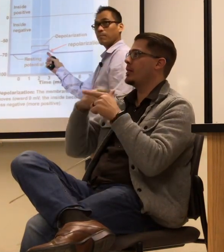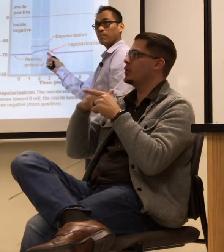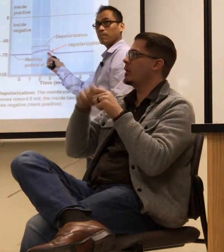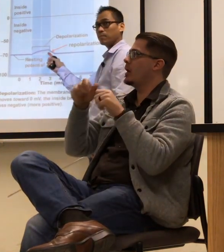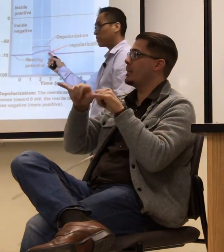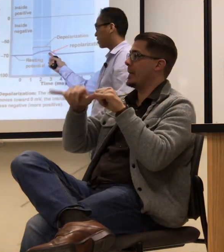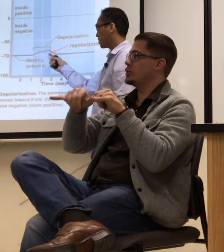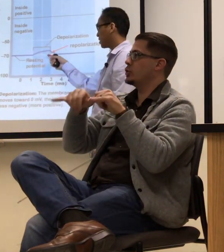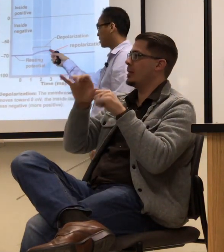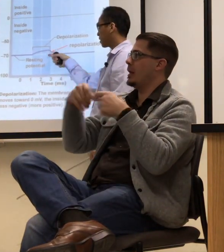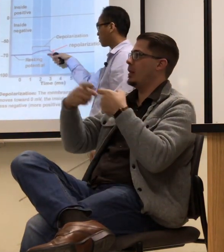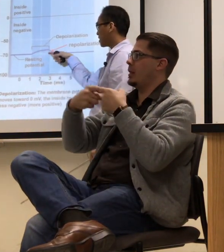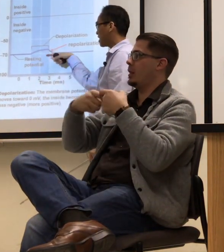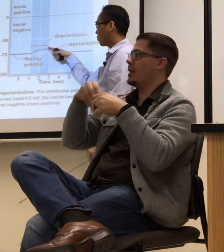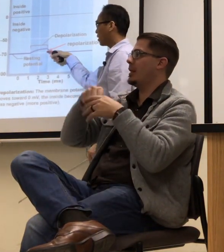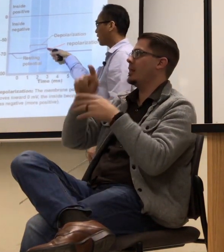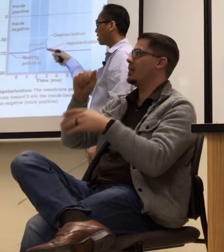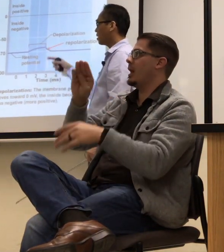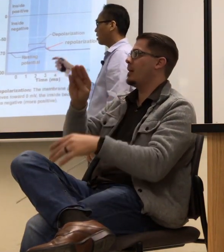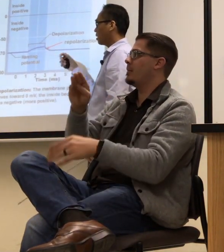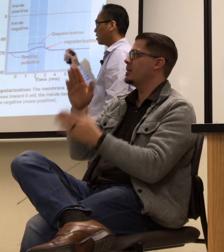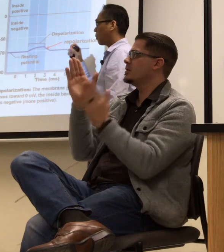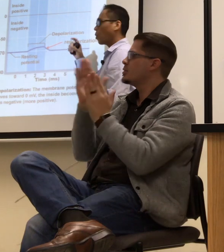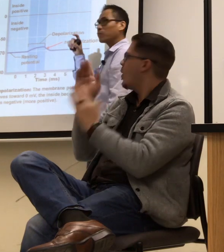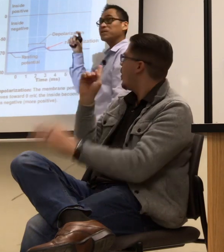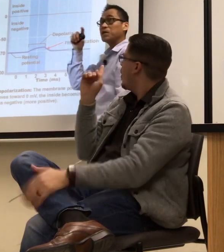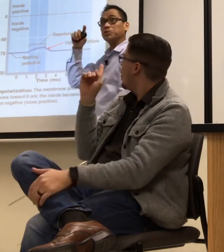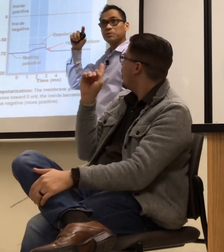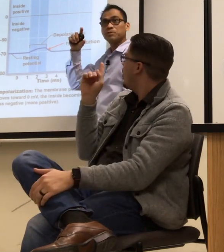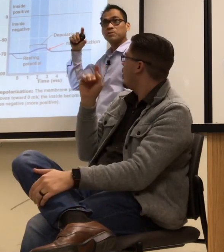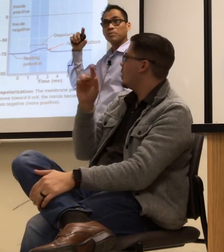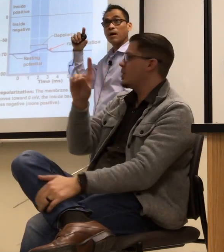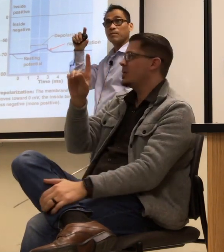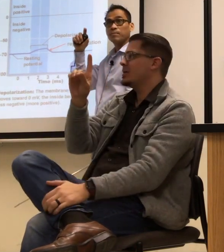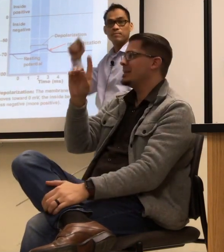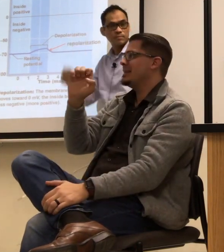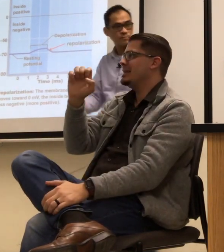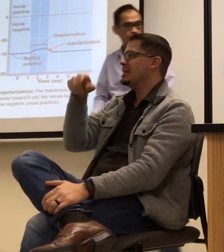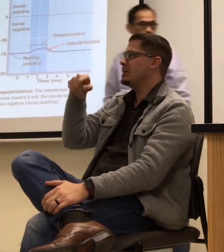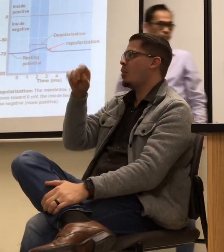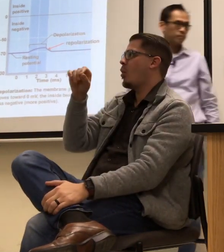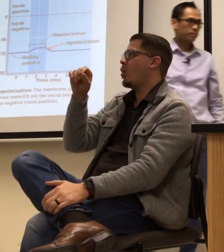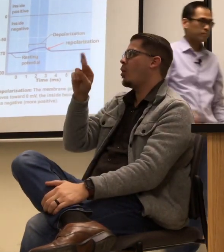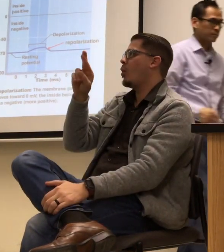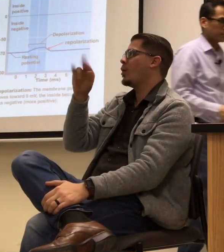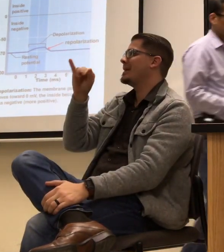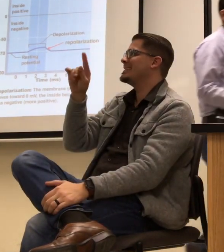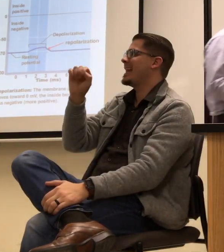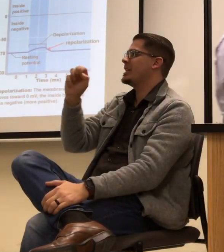lab. You can see these little teeny weeny depolarizations, right?